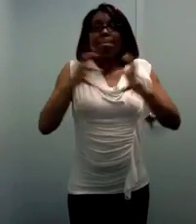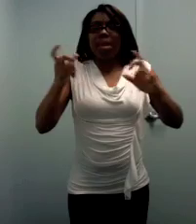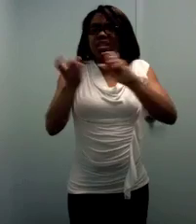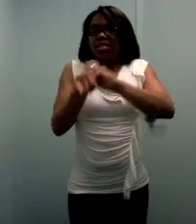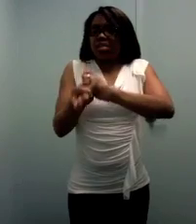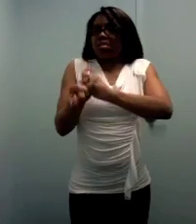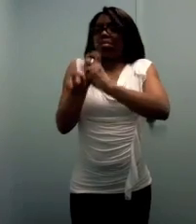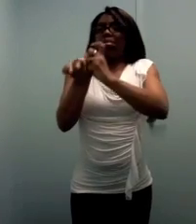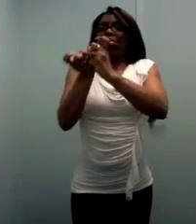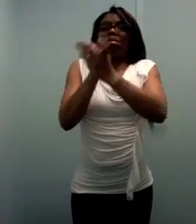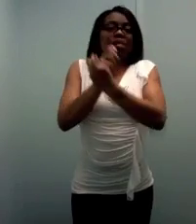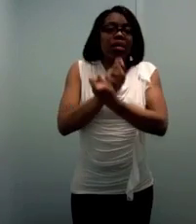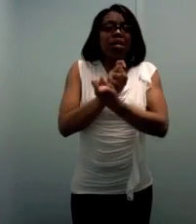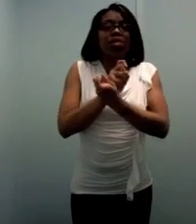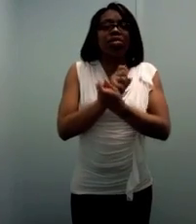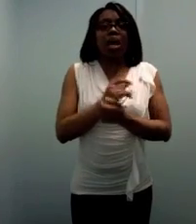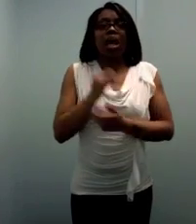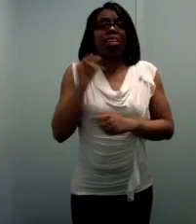subject that I can ever imagine with computers.